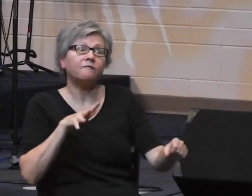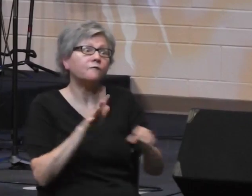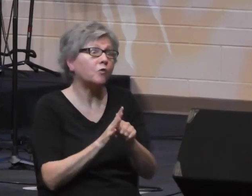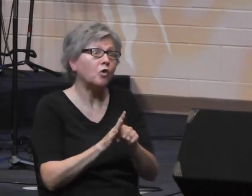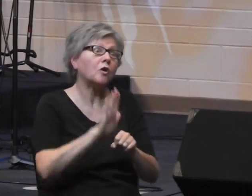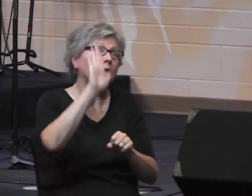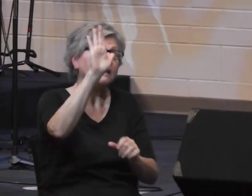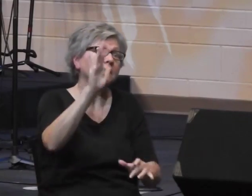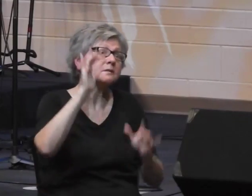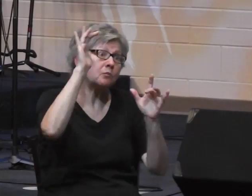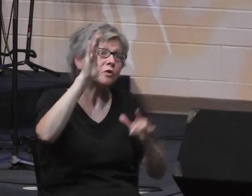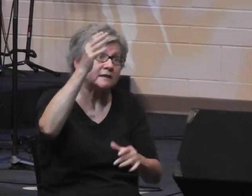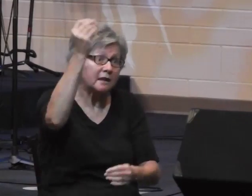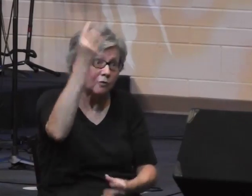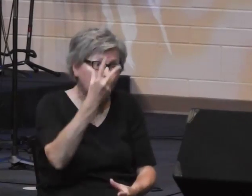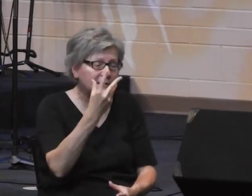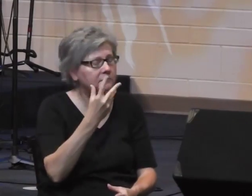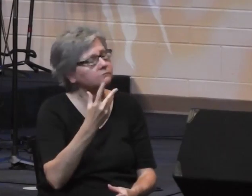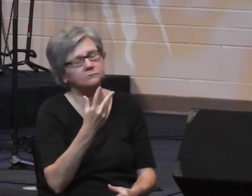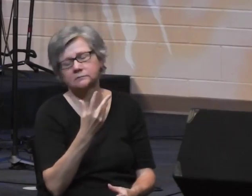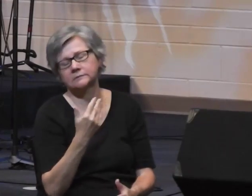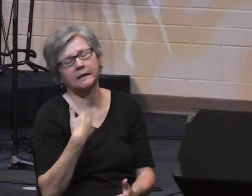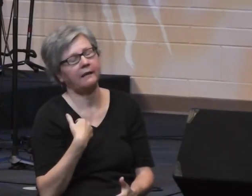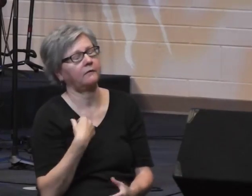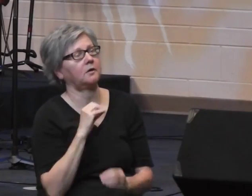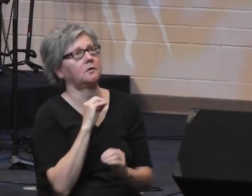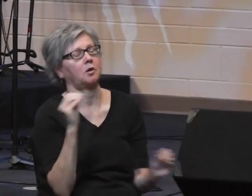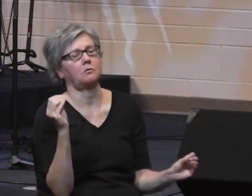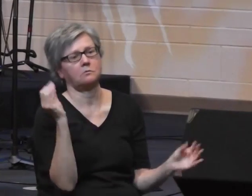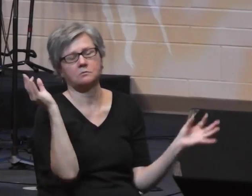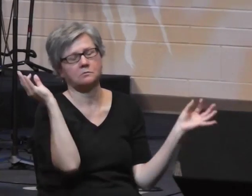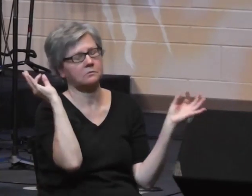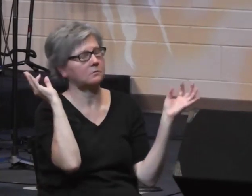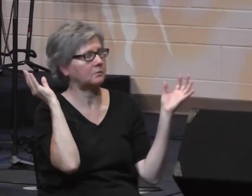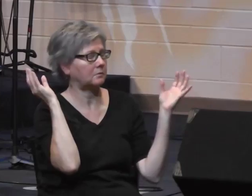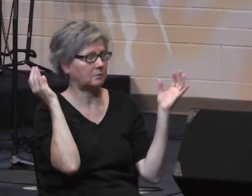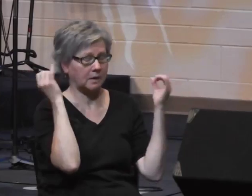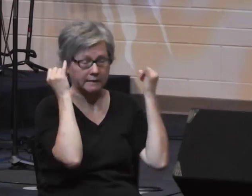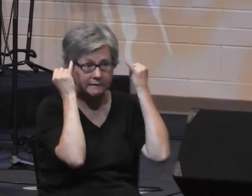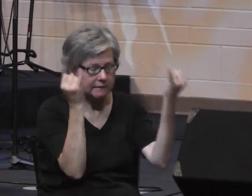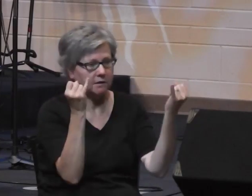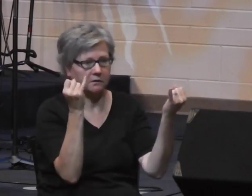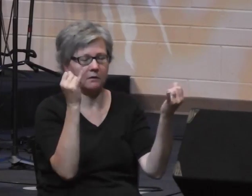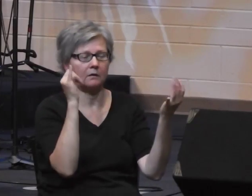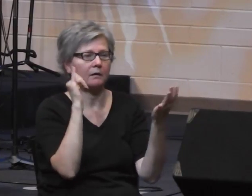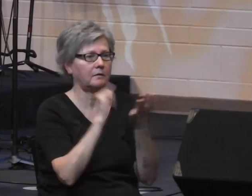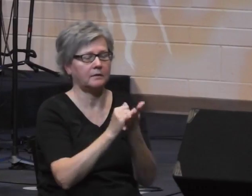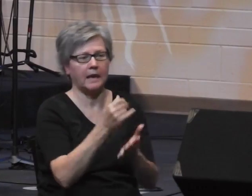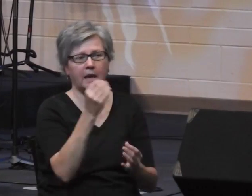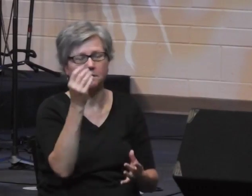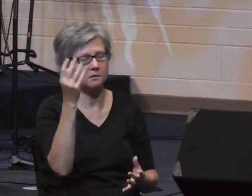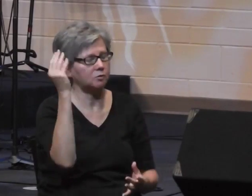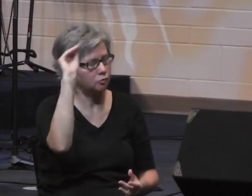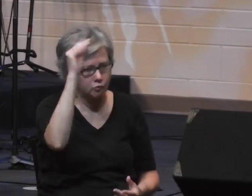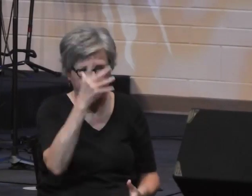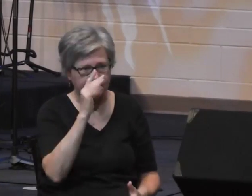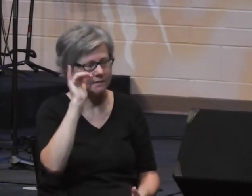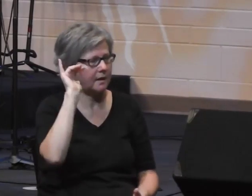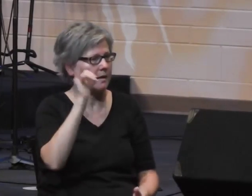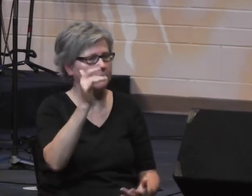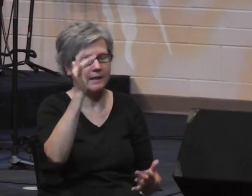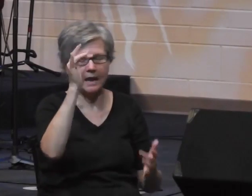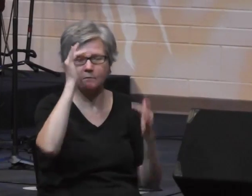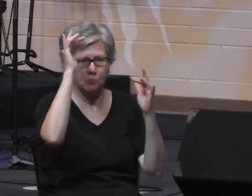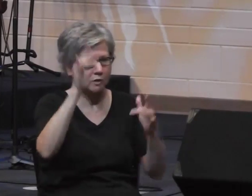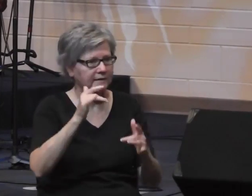is so far beyond what we can comprehend. When we encounter that which was